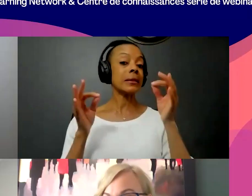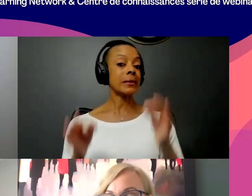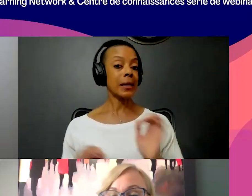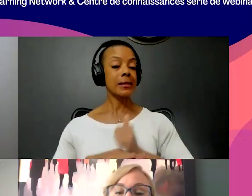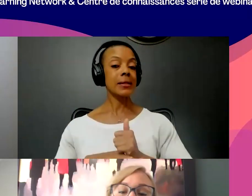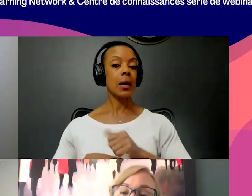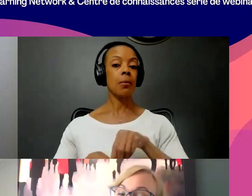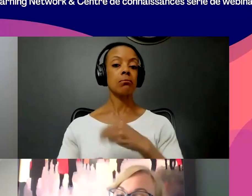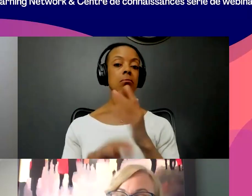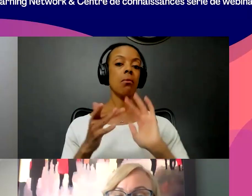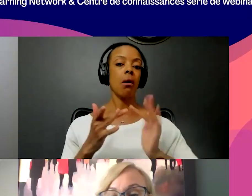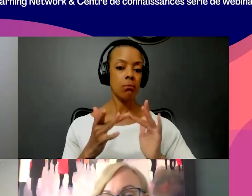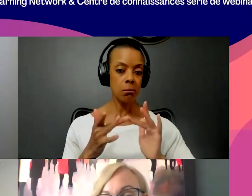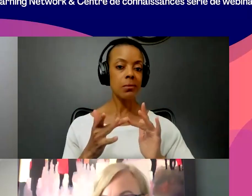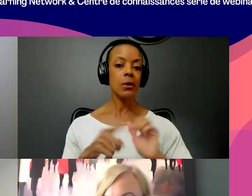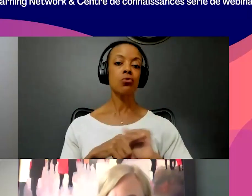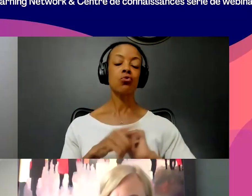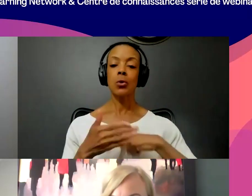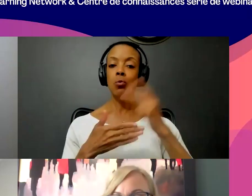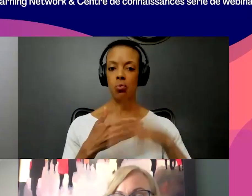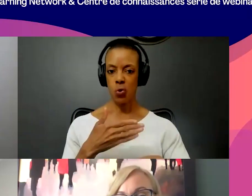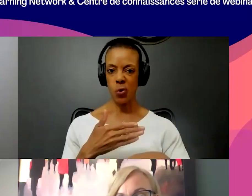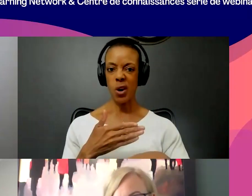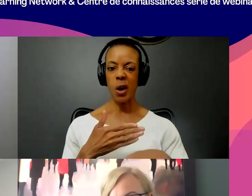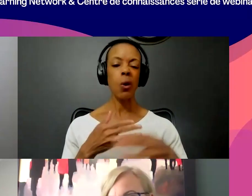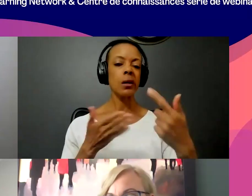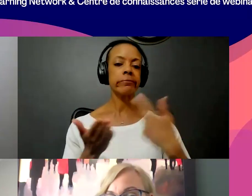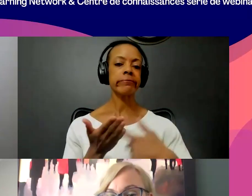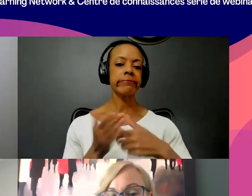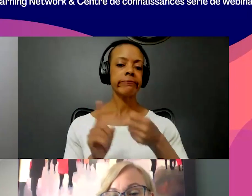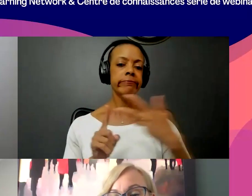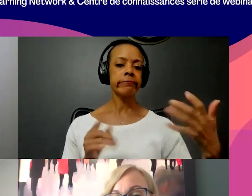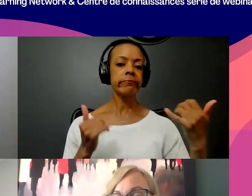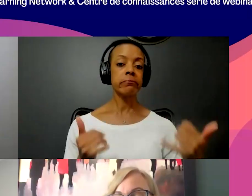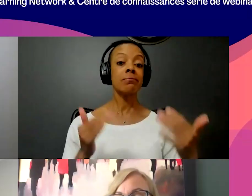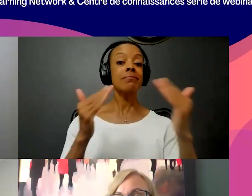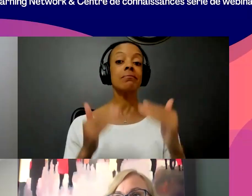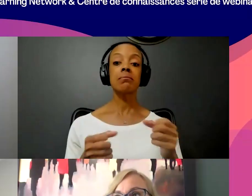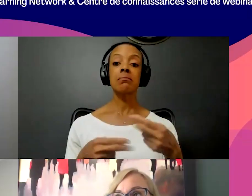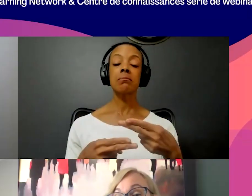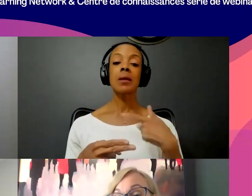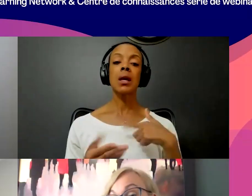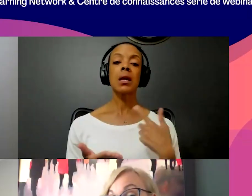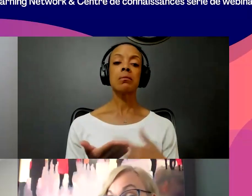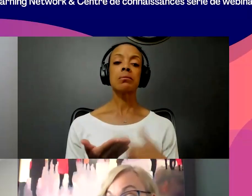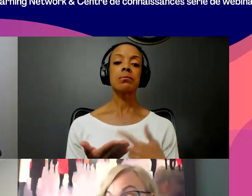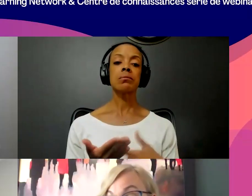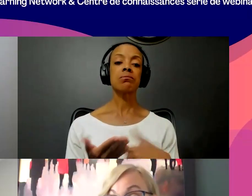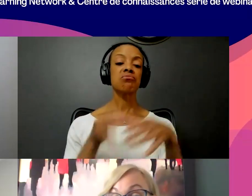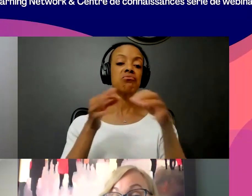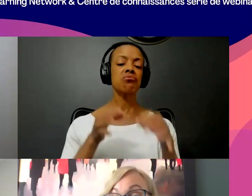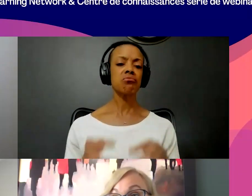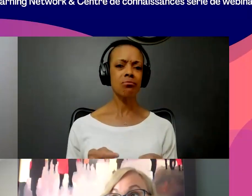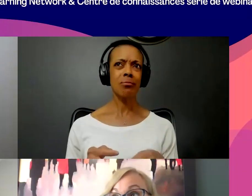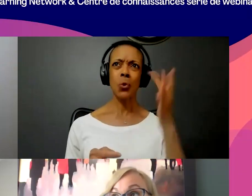training program. So this is what I'm going to talk about today. But first, next slide, I'm going to talk about what actually gave us